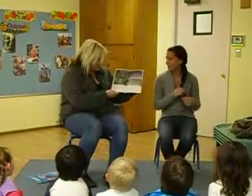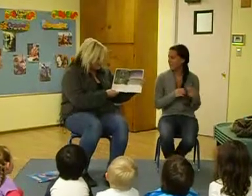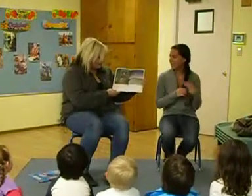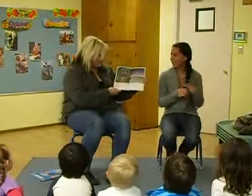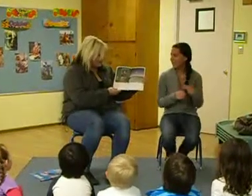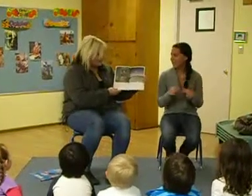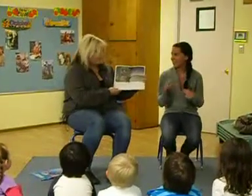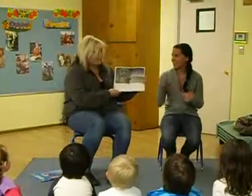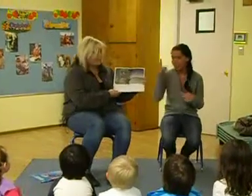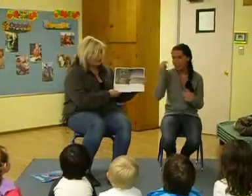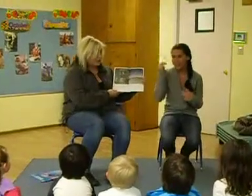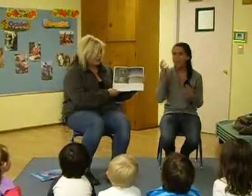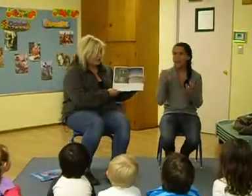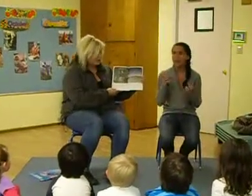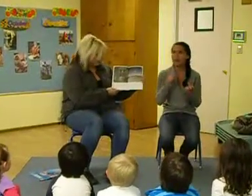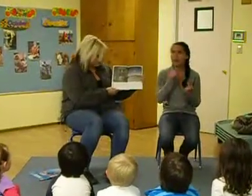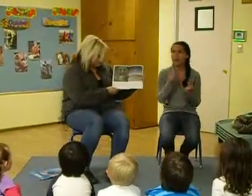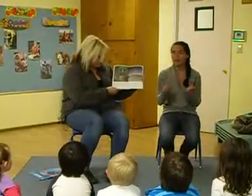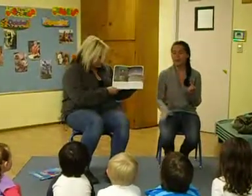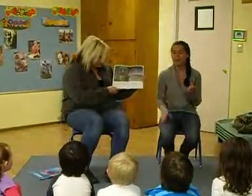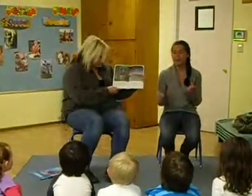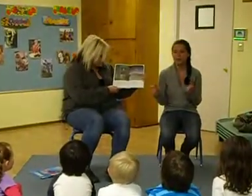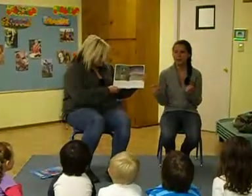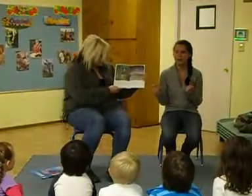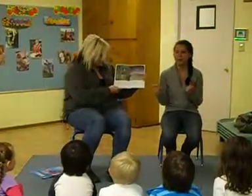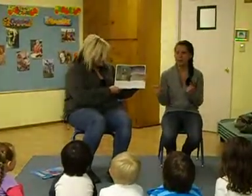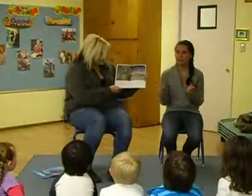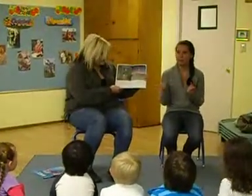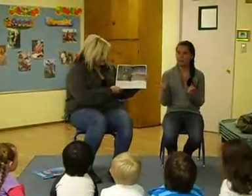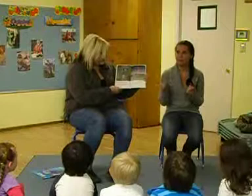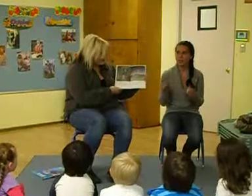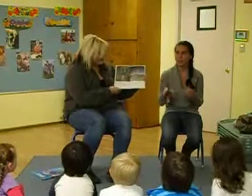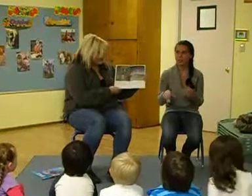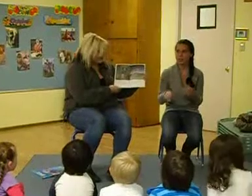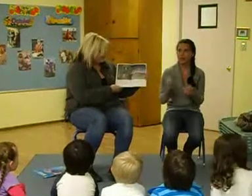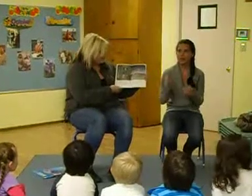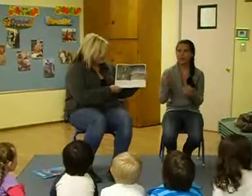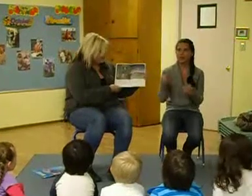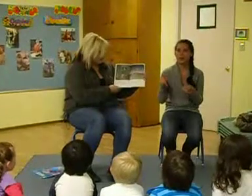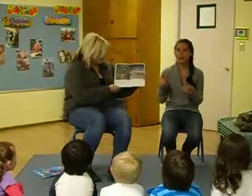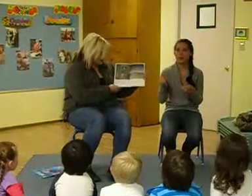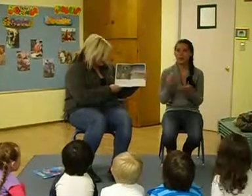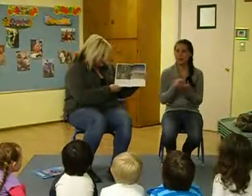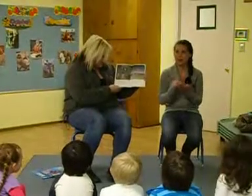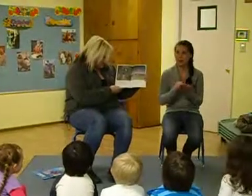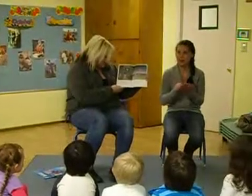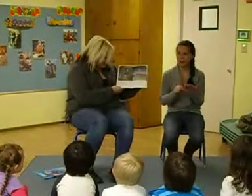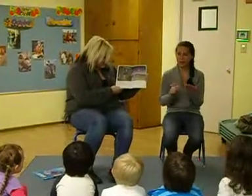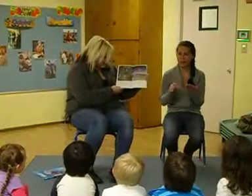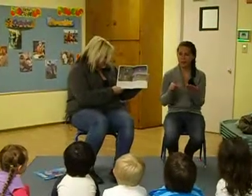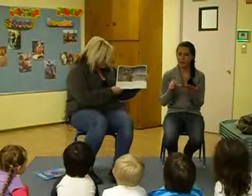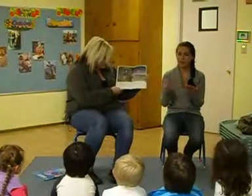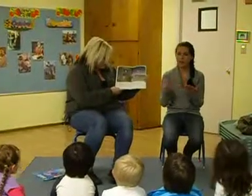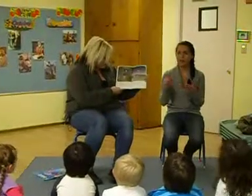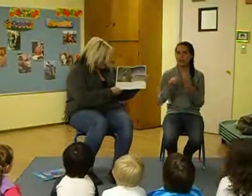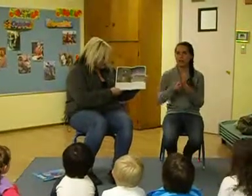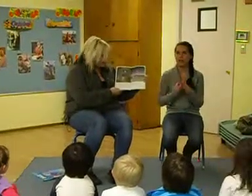Harold wanted a real dog. So he picked up his purple crayon and set off on an